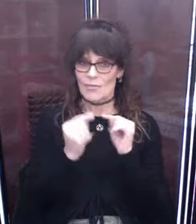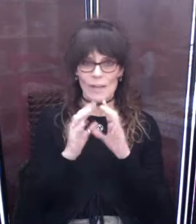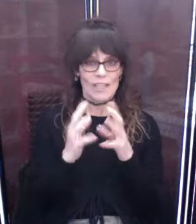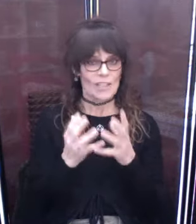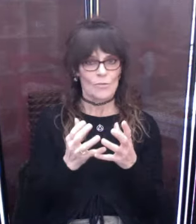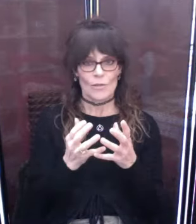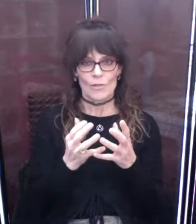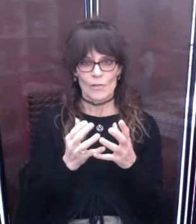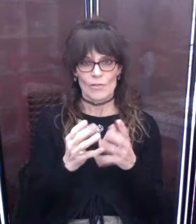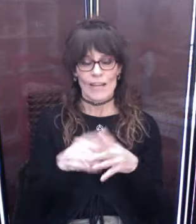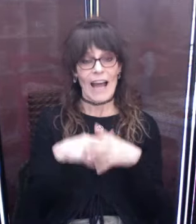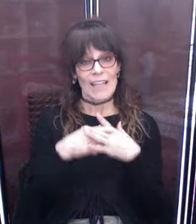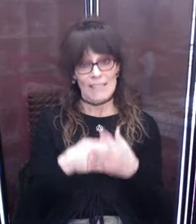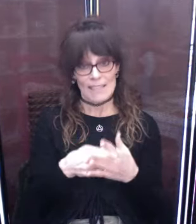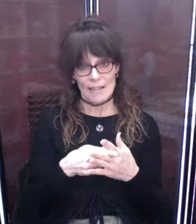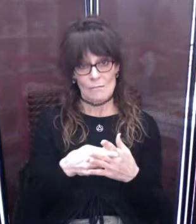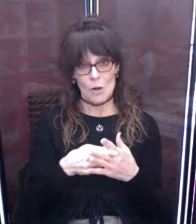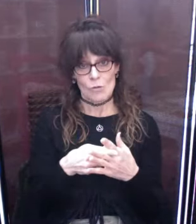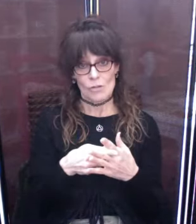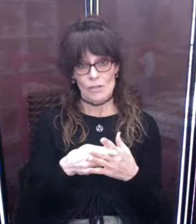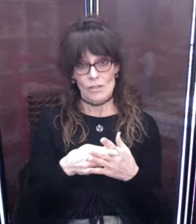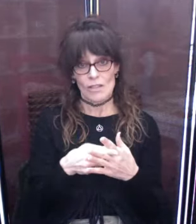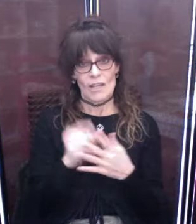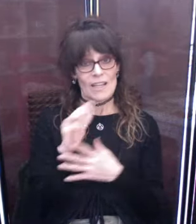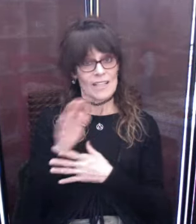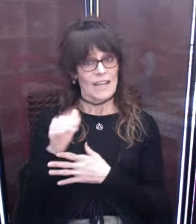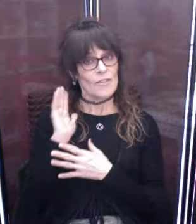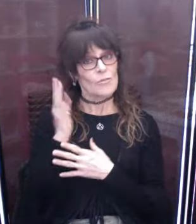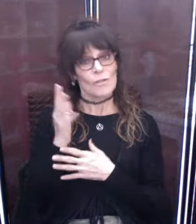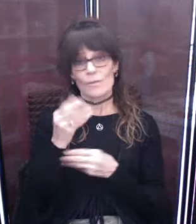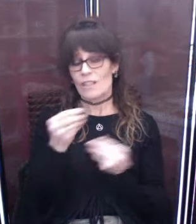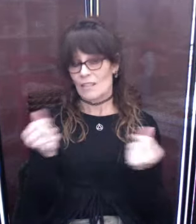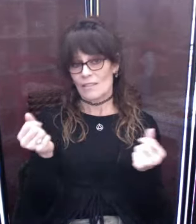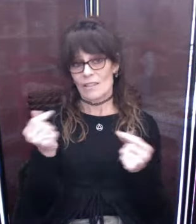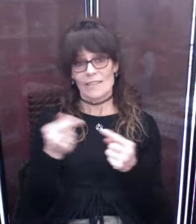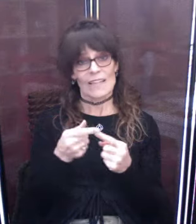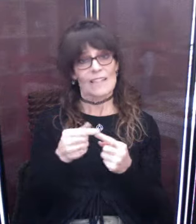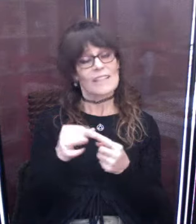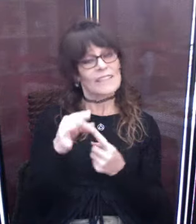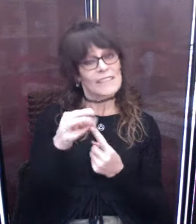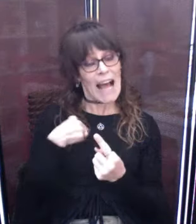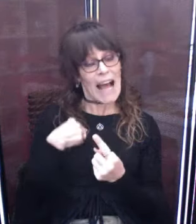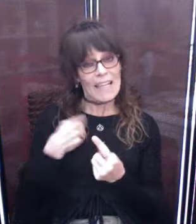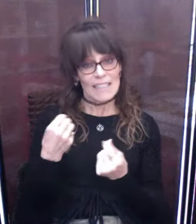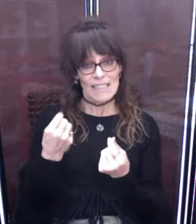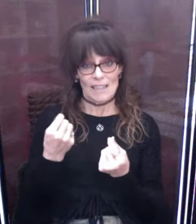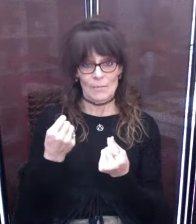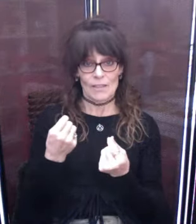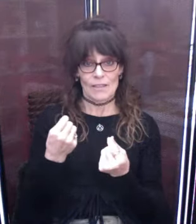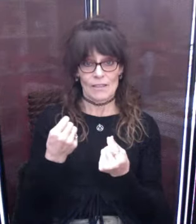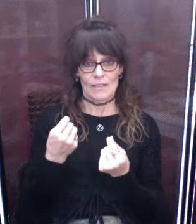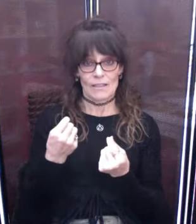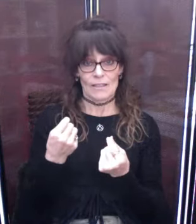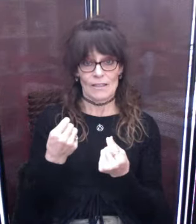in motion that was never going to be set right unless I did something about it. And I'd begun to awaken to a